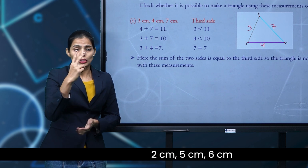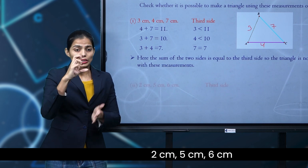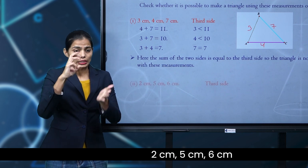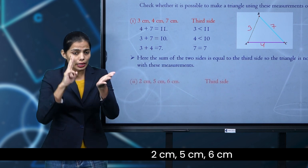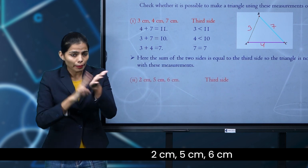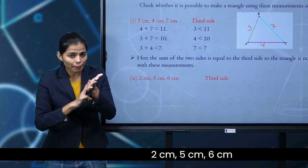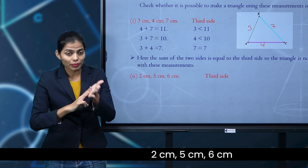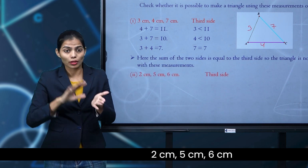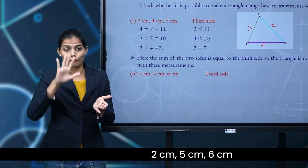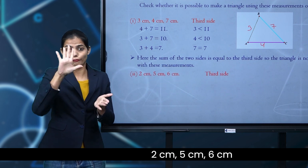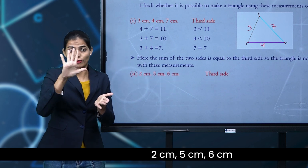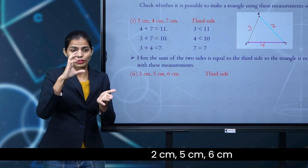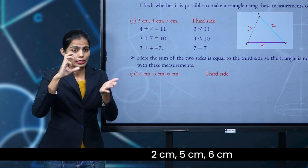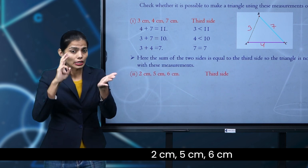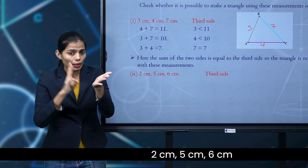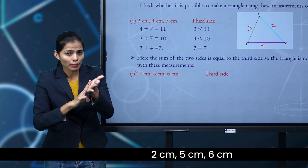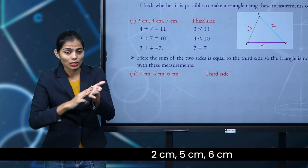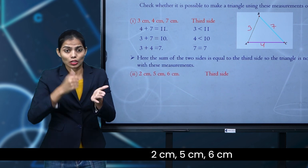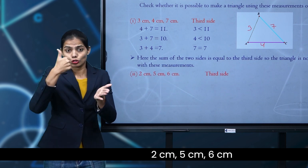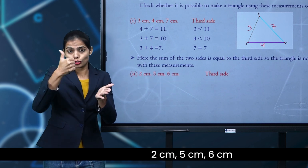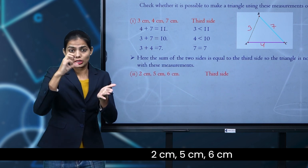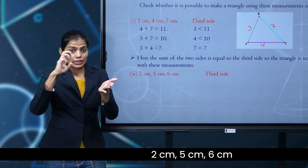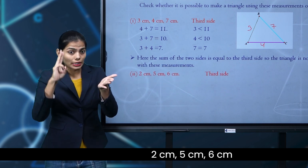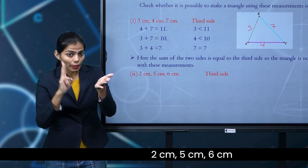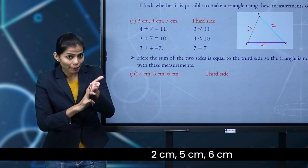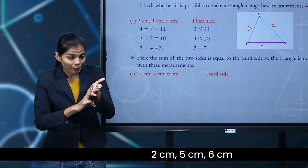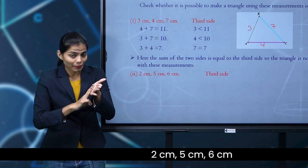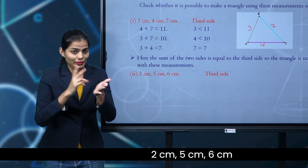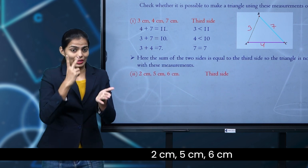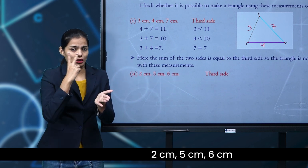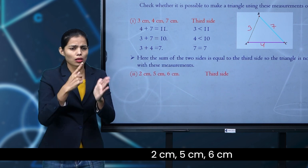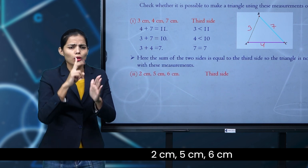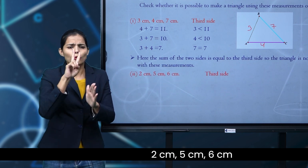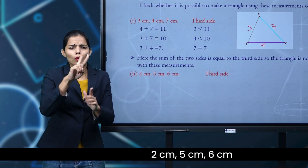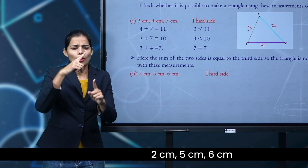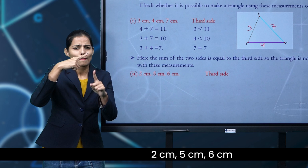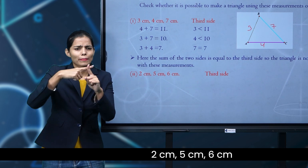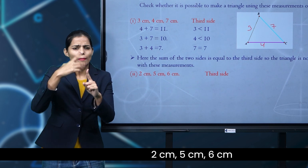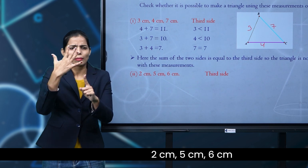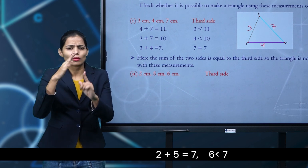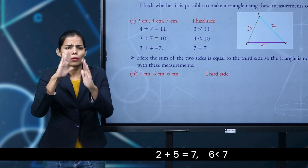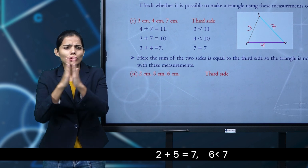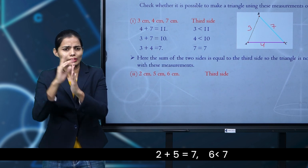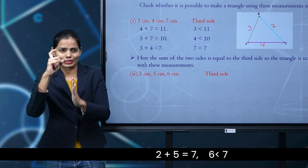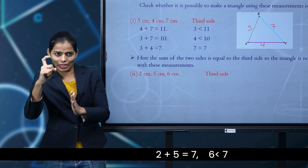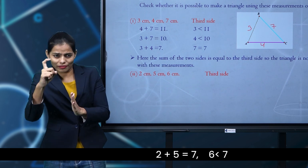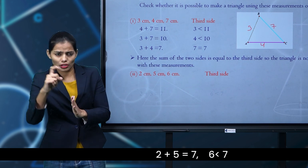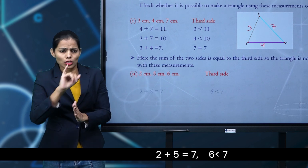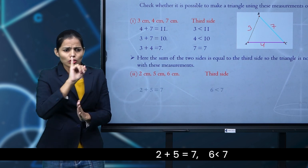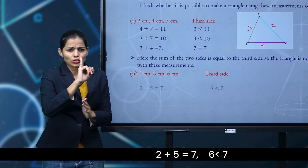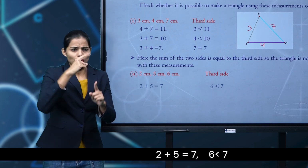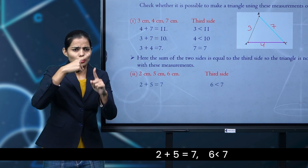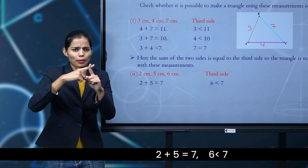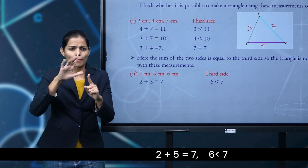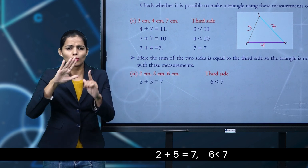Two centimeter, 5 centimeter, 6 centimeter. 2 plus 5 is equal to